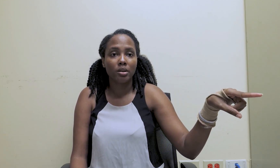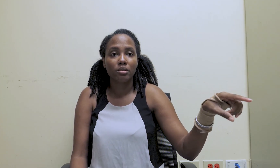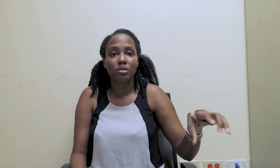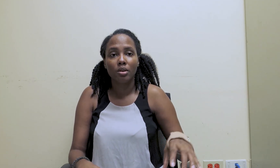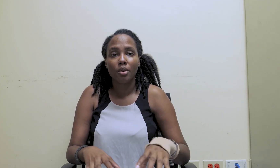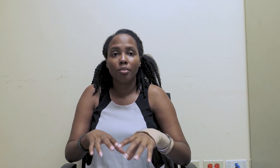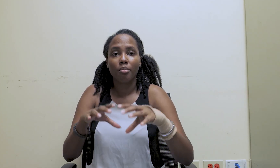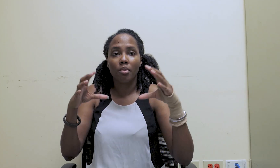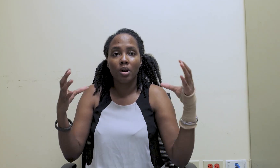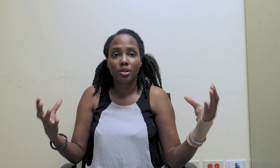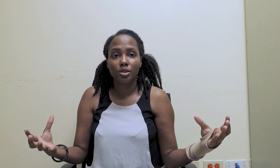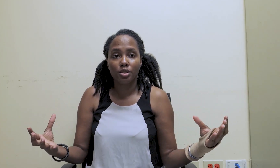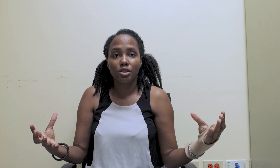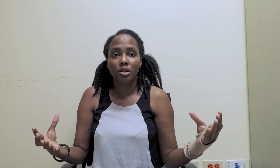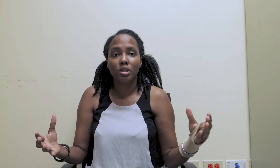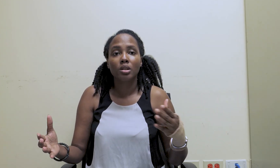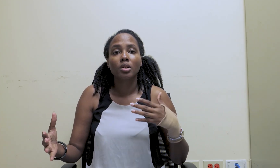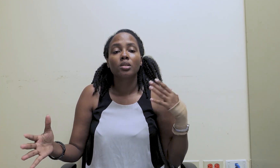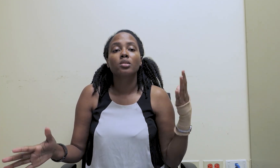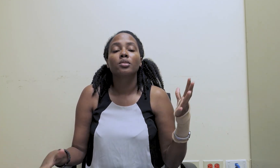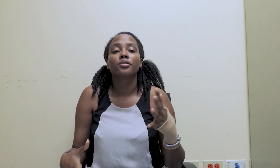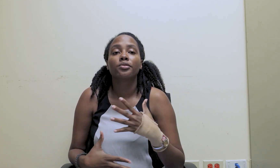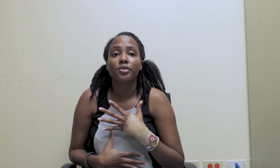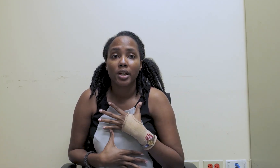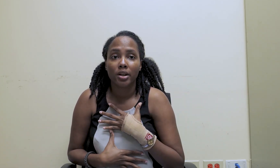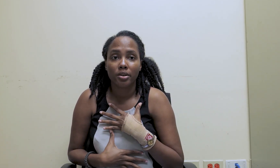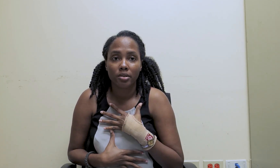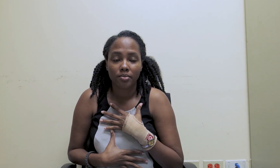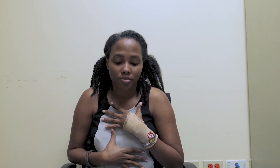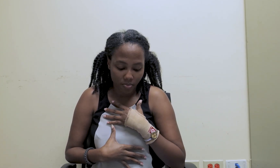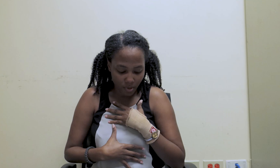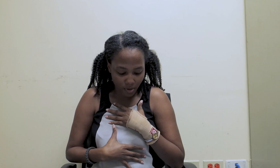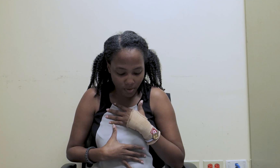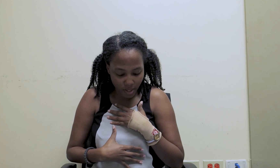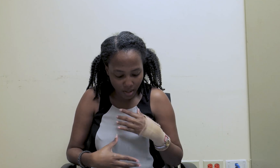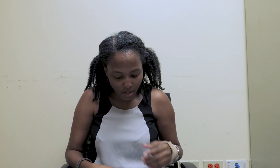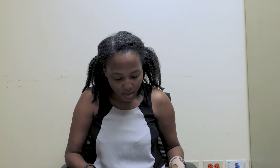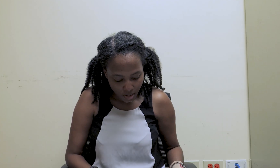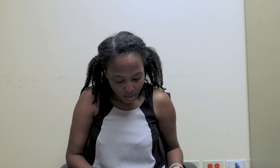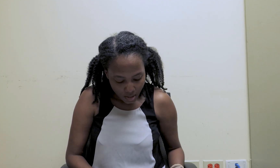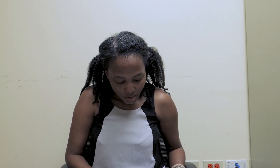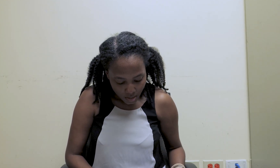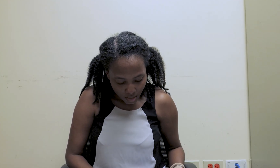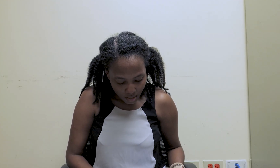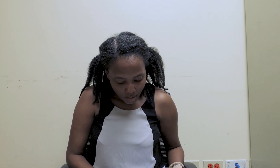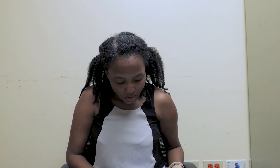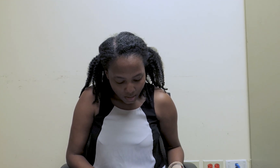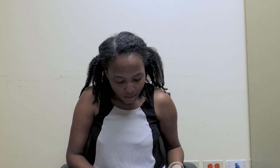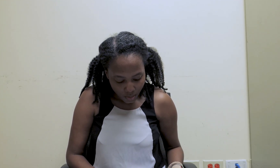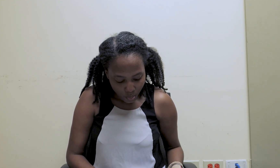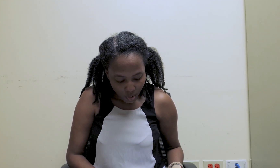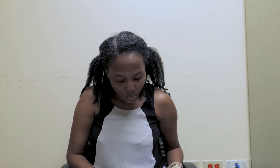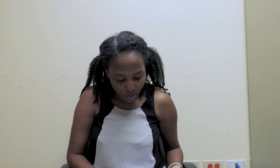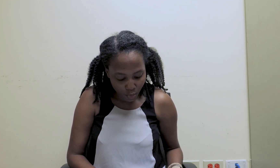there's much to fear. All right. The next line, we were